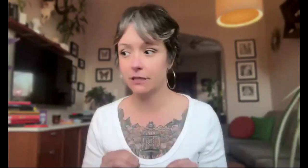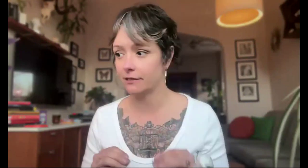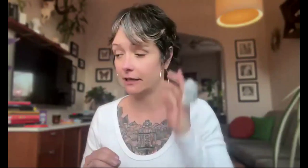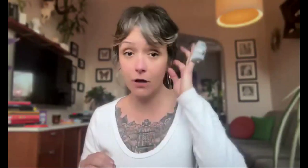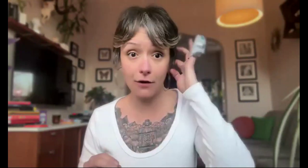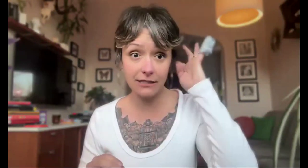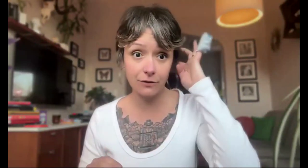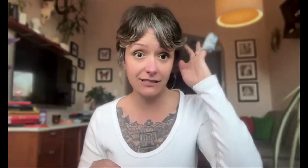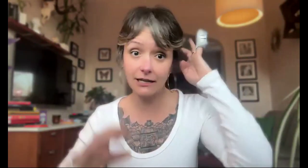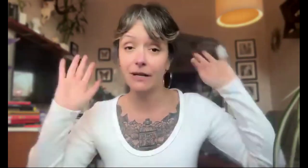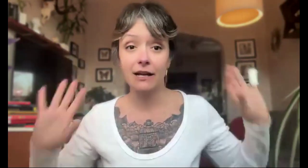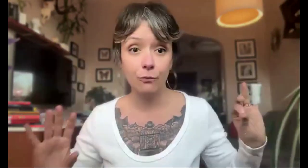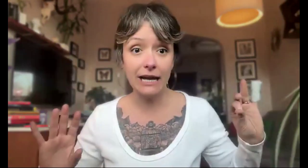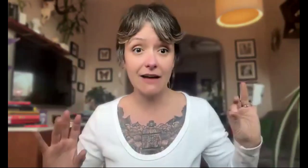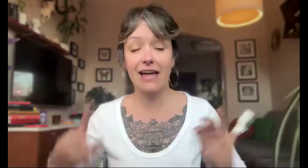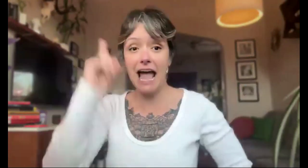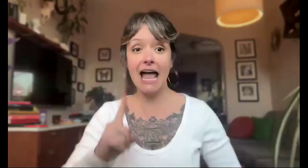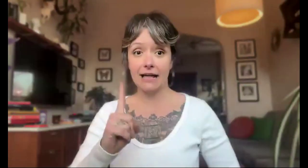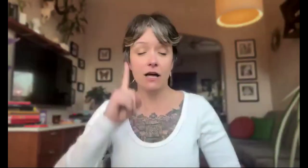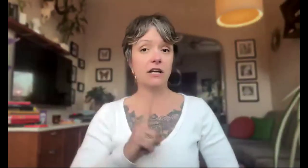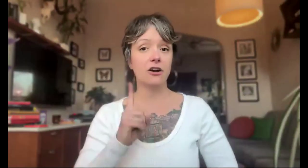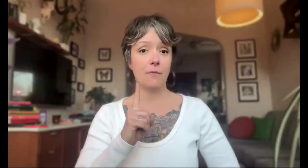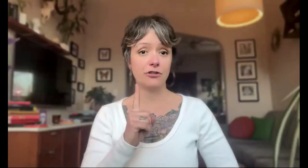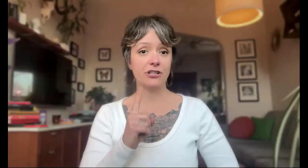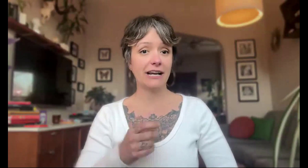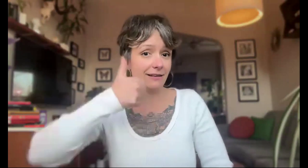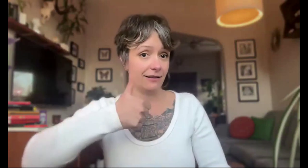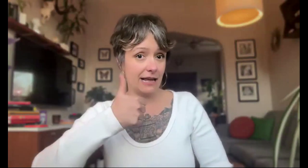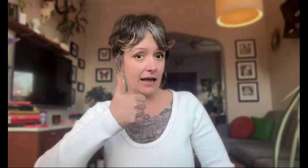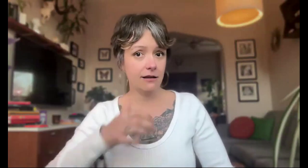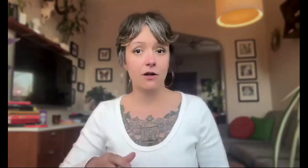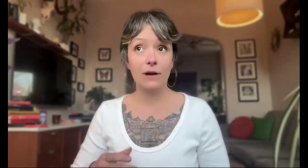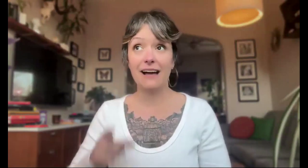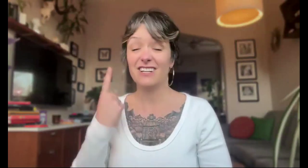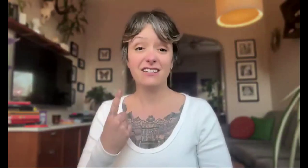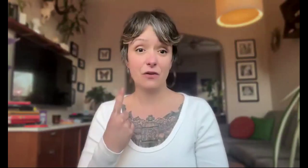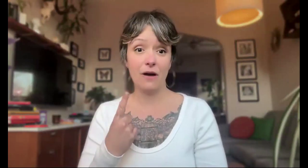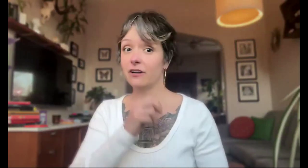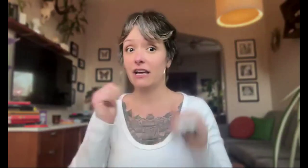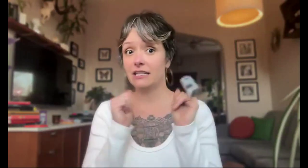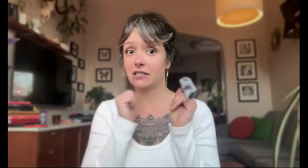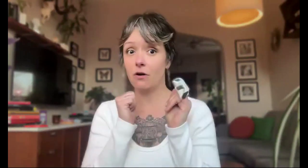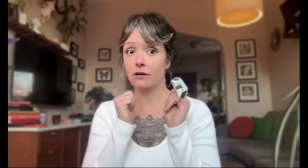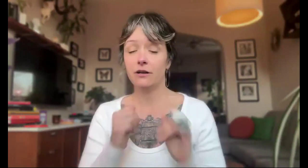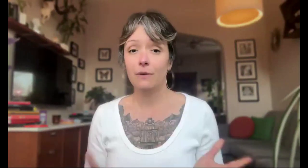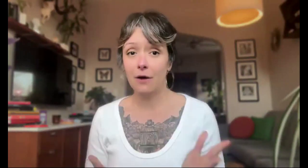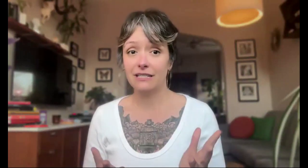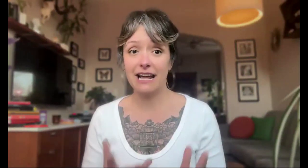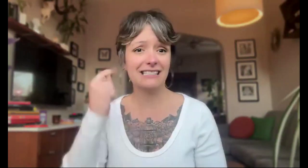book still. Okay, so here's the deal. We have done our emotional check-in. Yay. We have done the weather. It's cold. We know what today is.